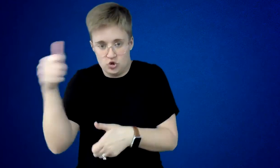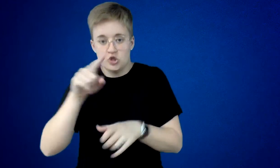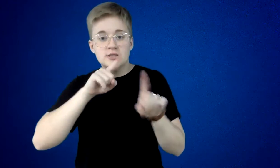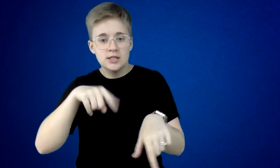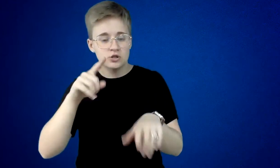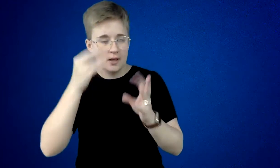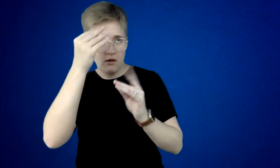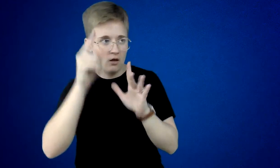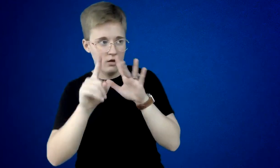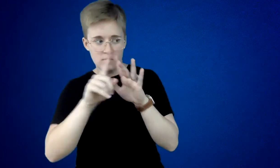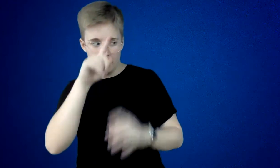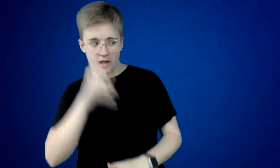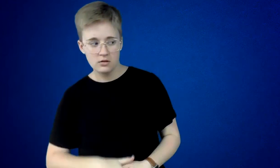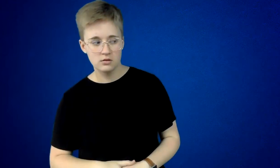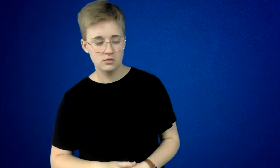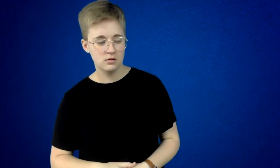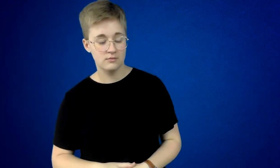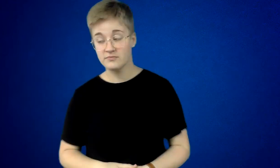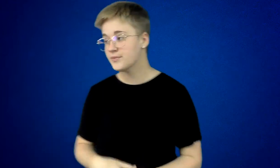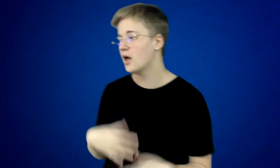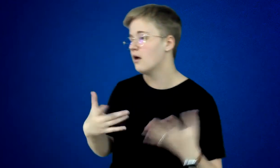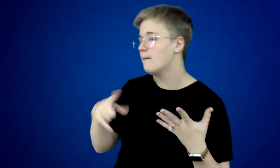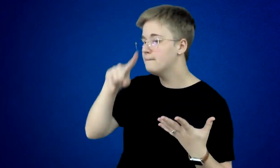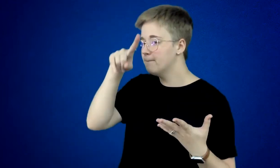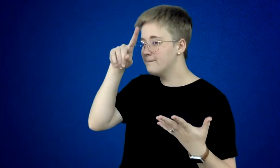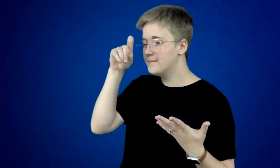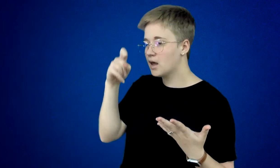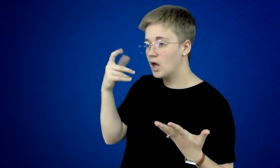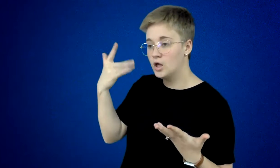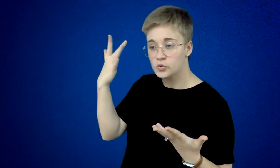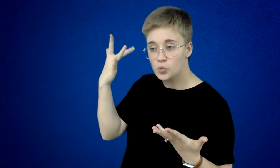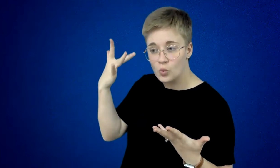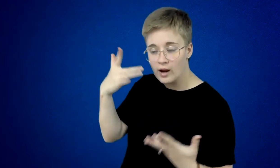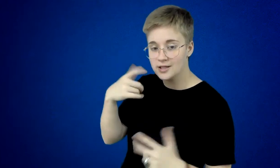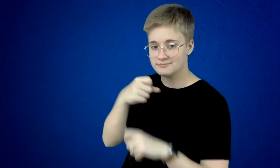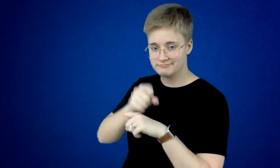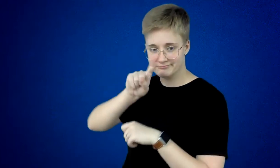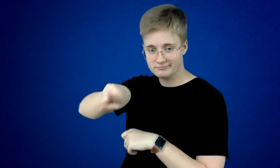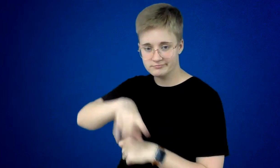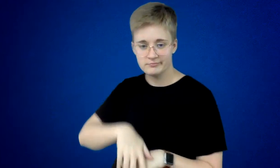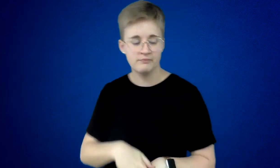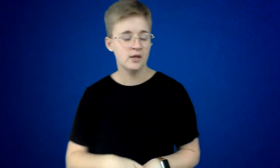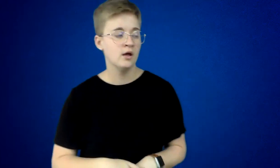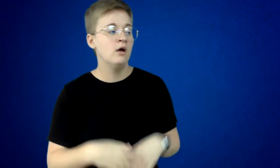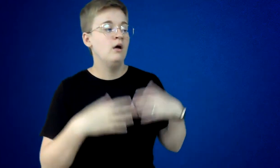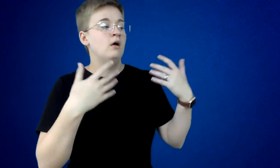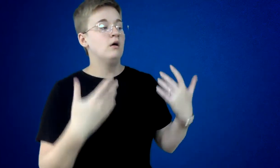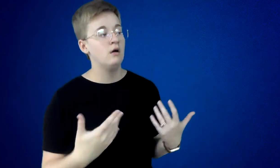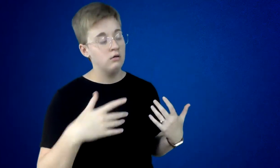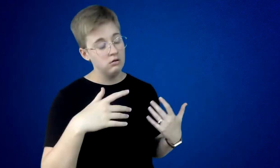of. "Because why?" she asked. Rob sighed. "Because Beauchamp,